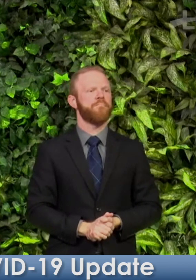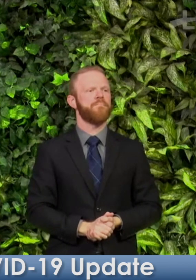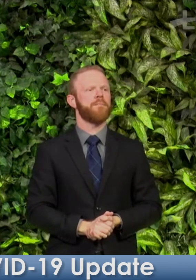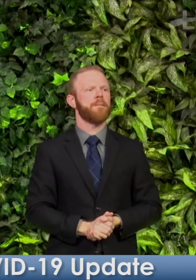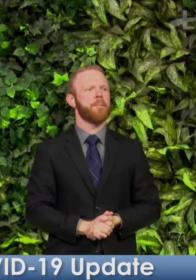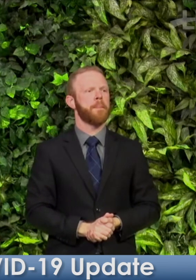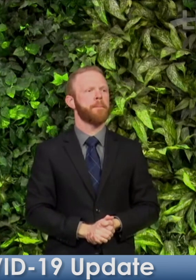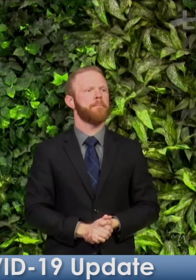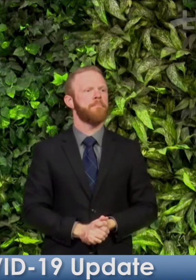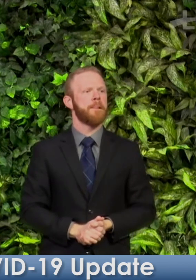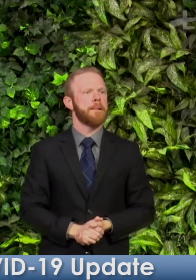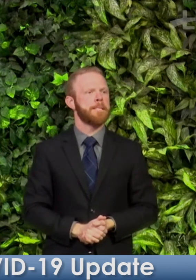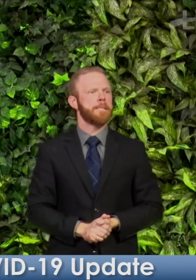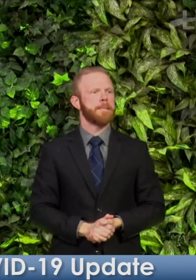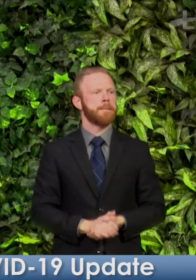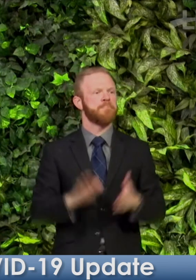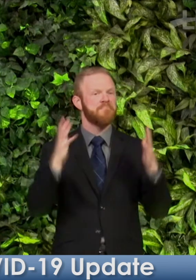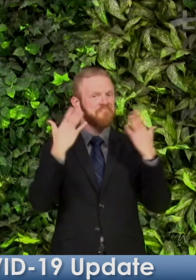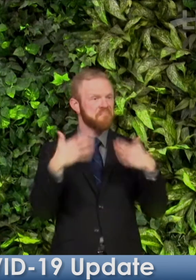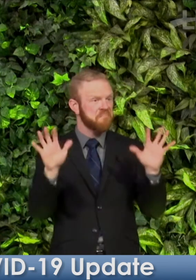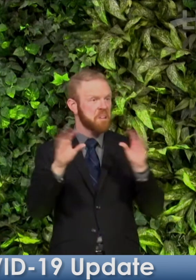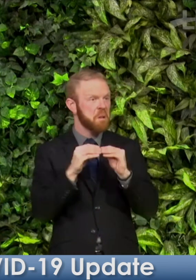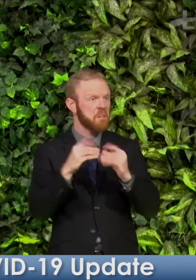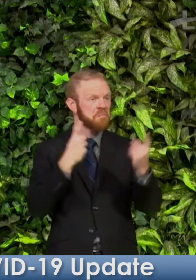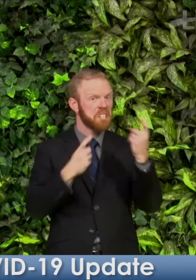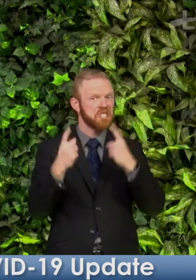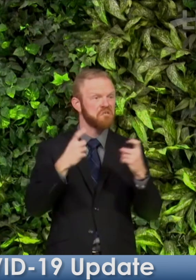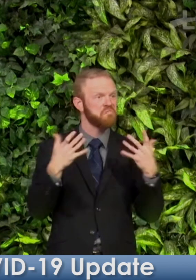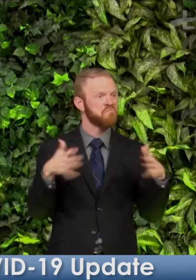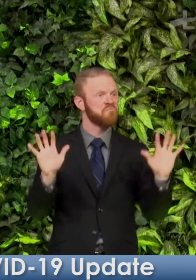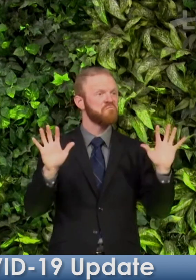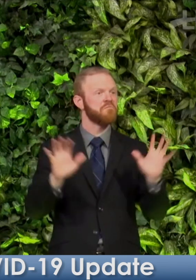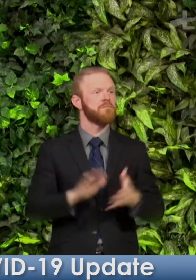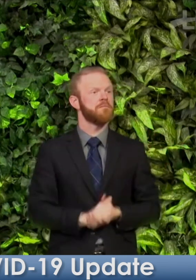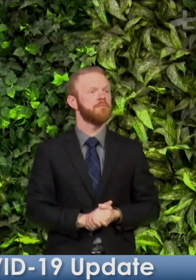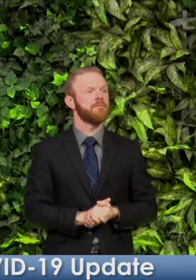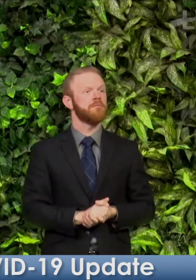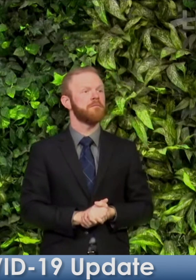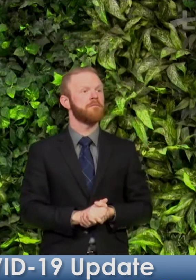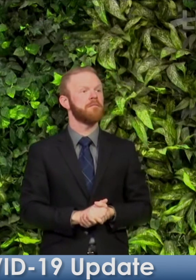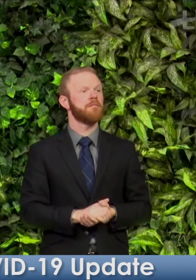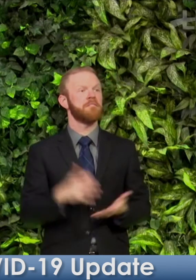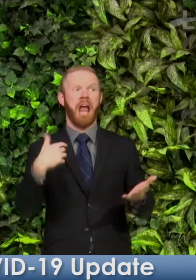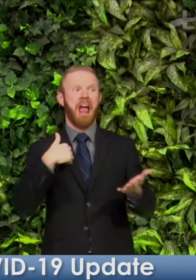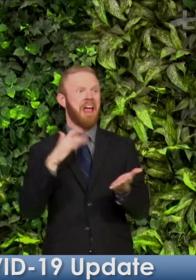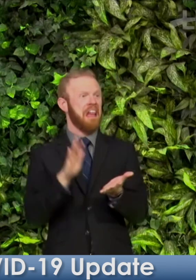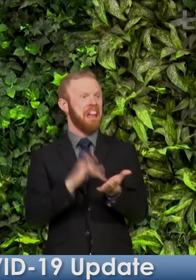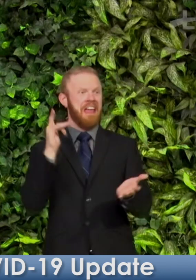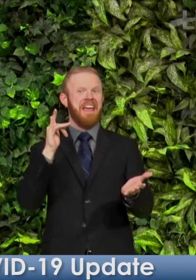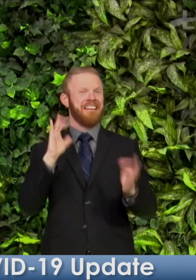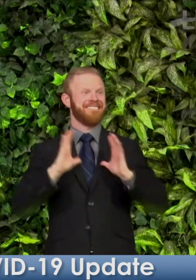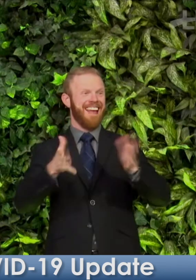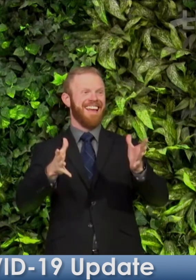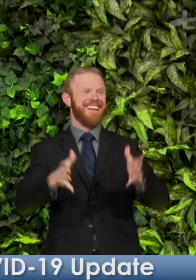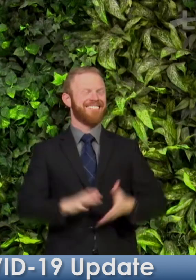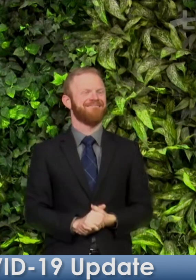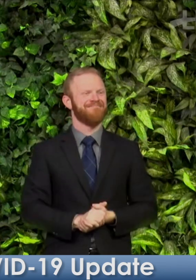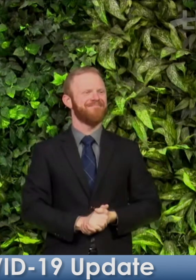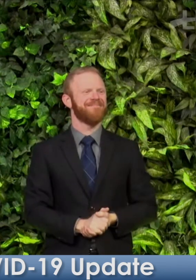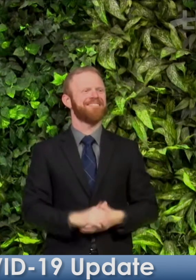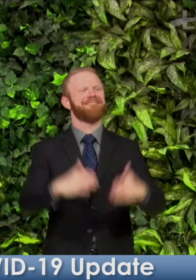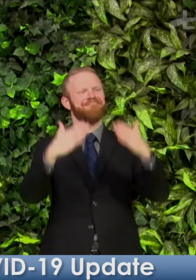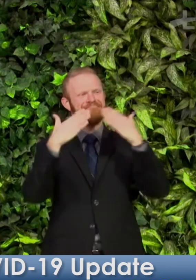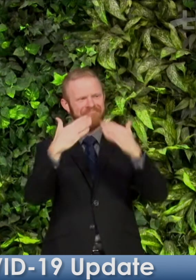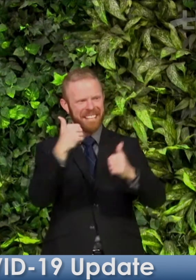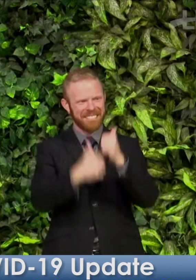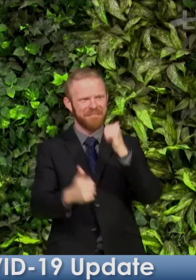Doesn't look like we have any more questions. Well, I'm going to take advantage of that and then take advantage of thanking each and every one of you for the privilege